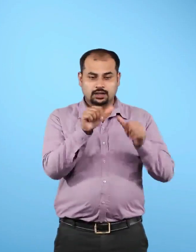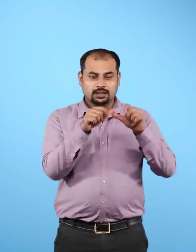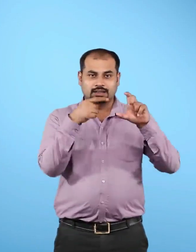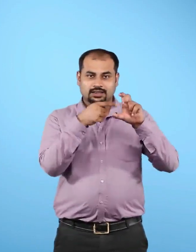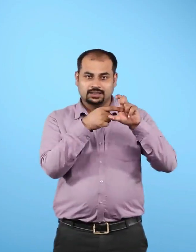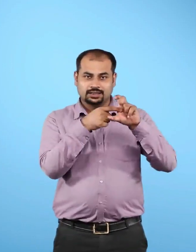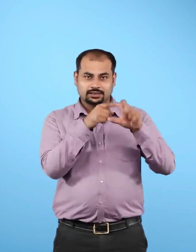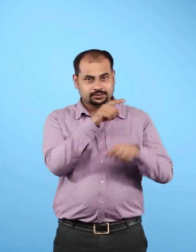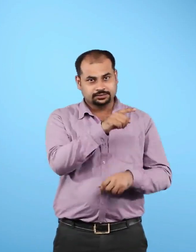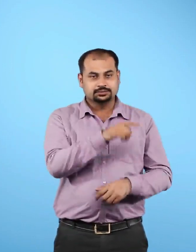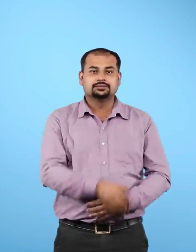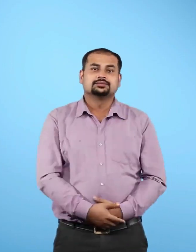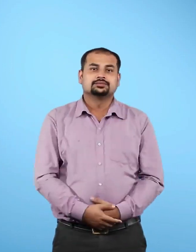UAE.